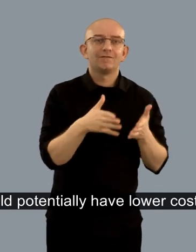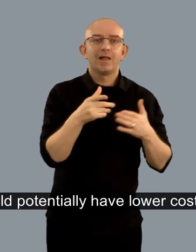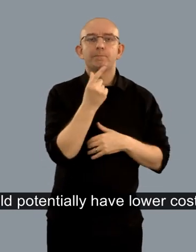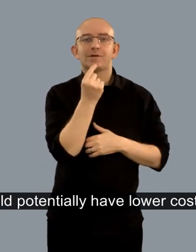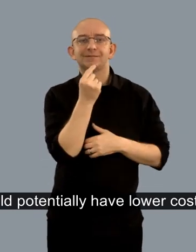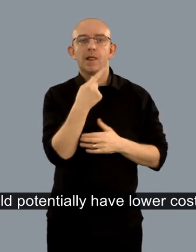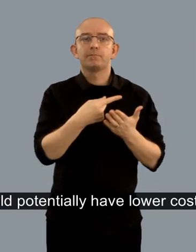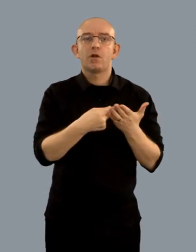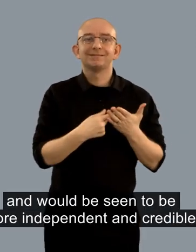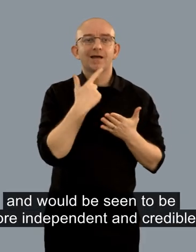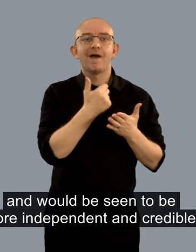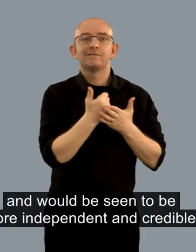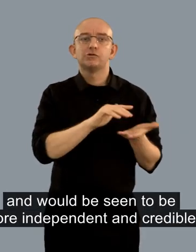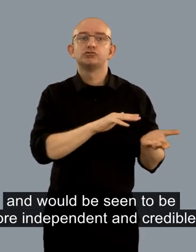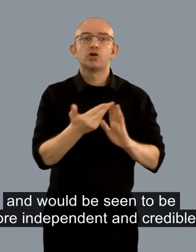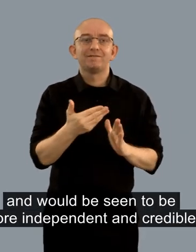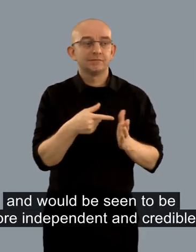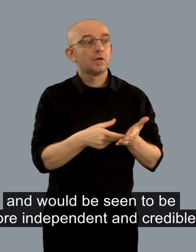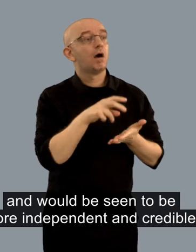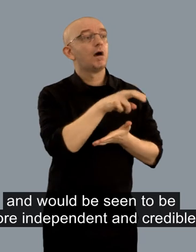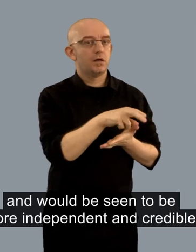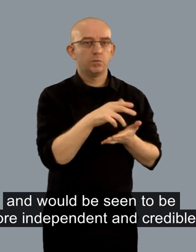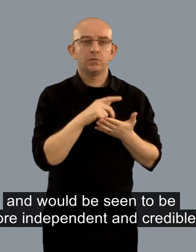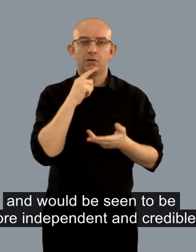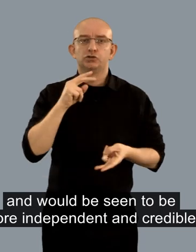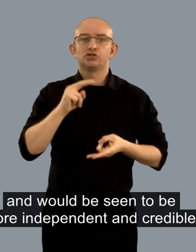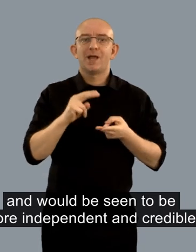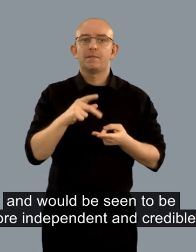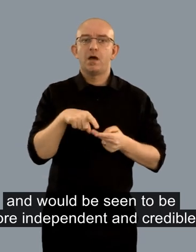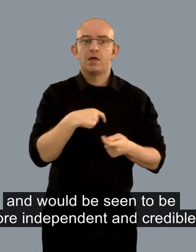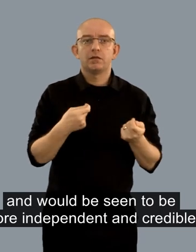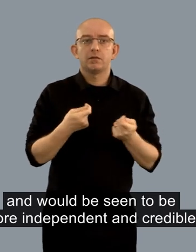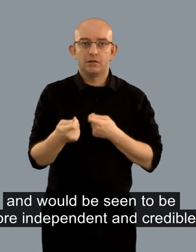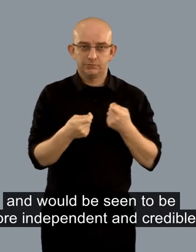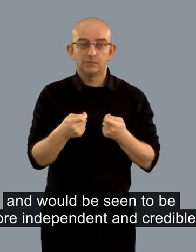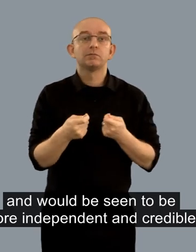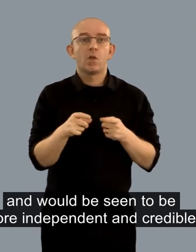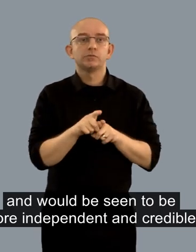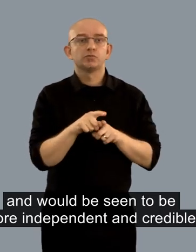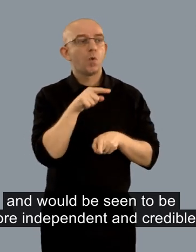lower costs and would be seen to be more independent and credible.